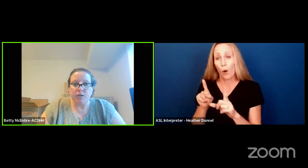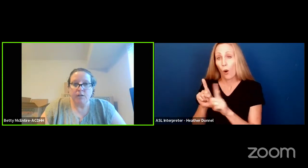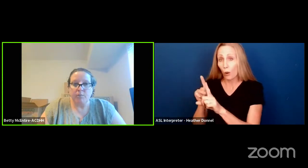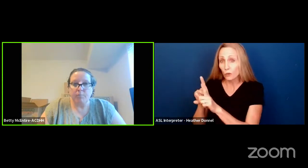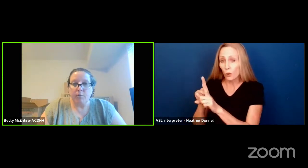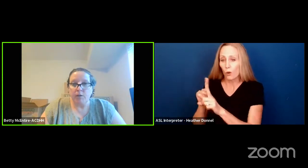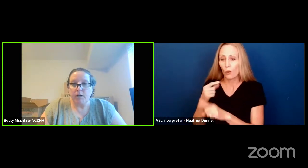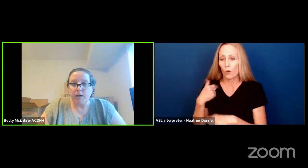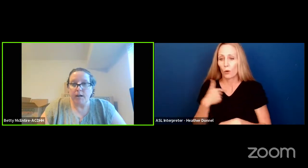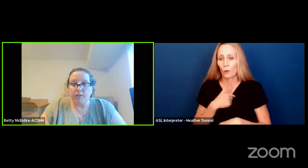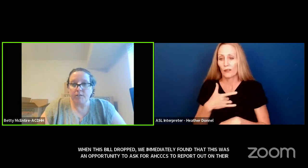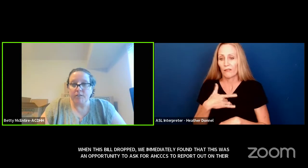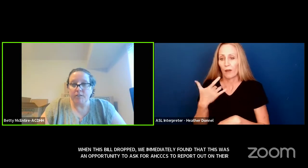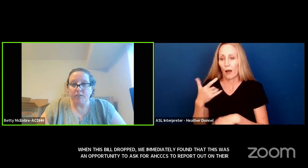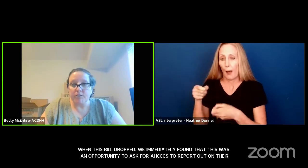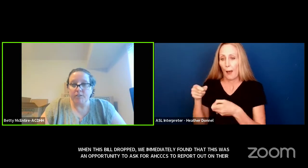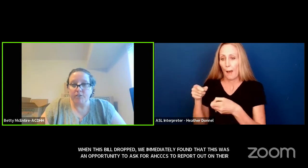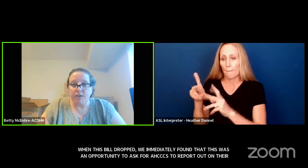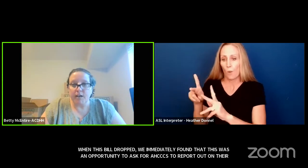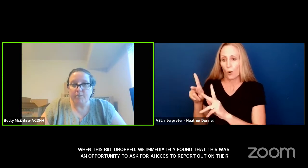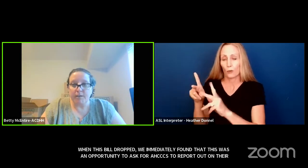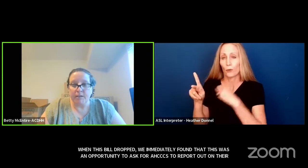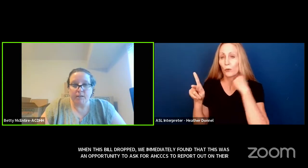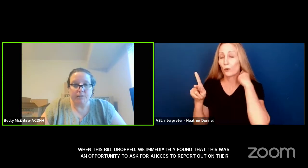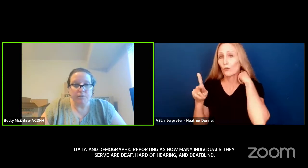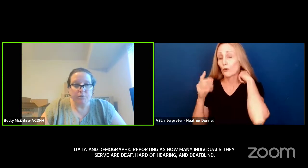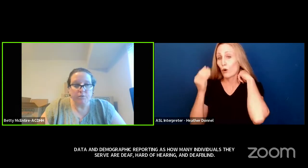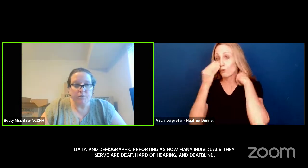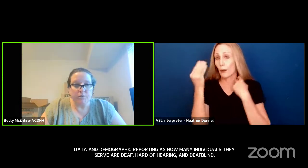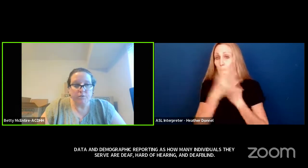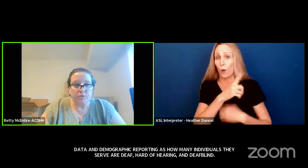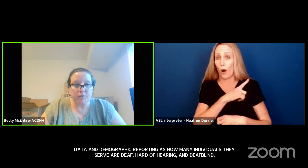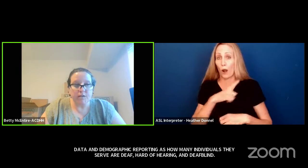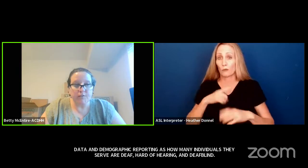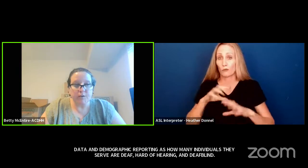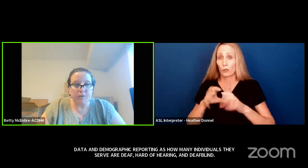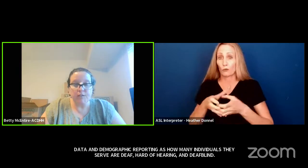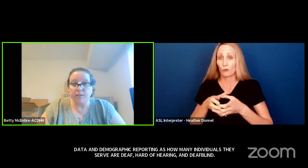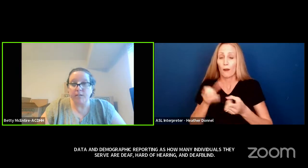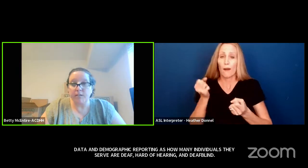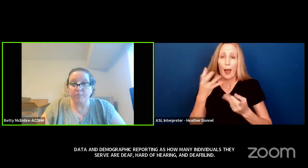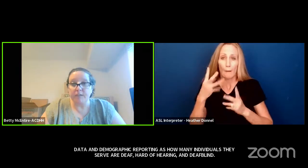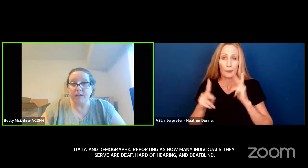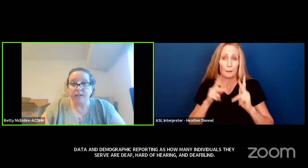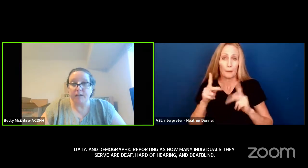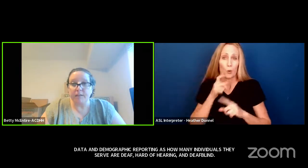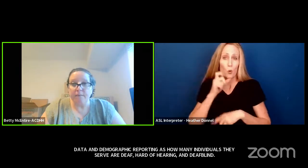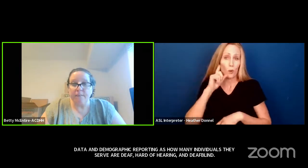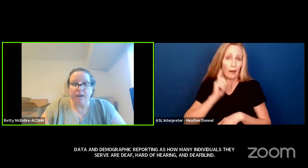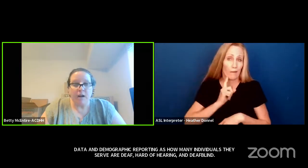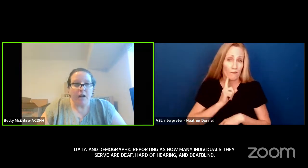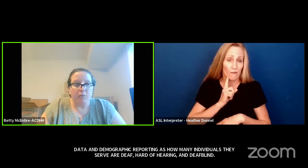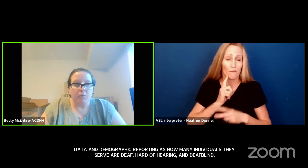to report out to the legislature how many individuals who are deaf, hard of hearing, and